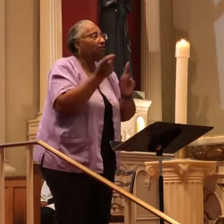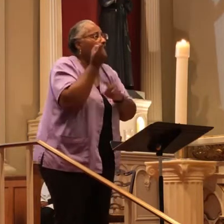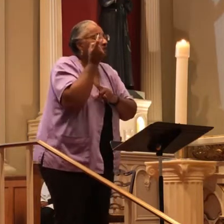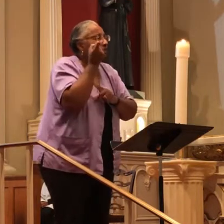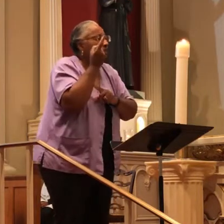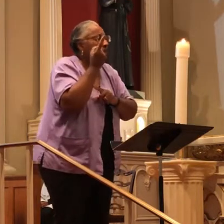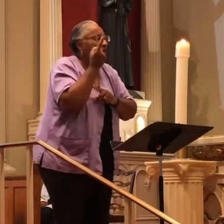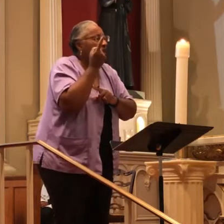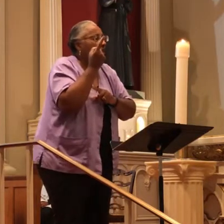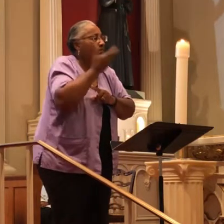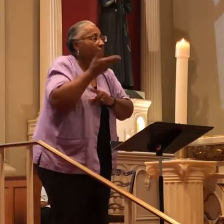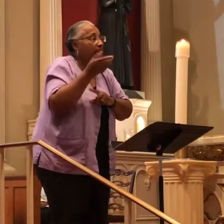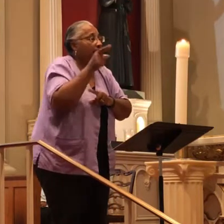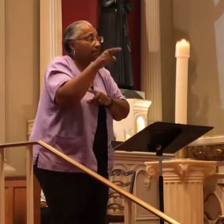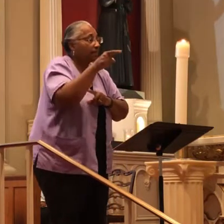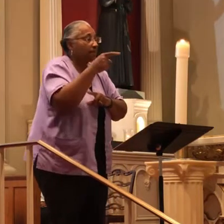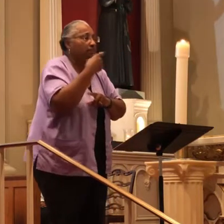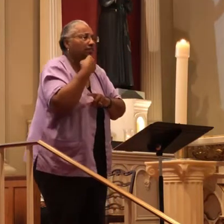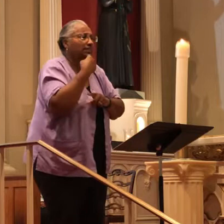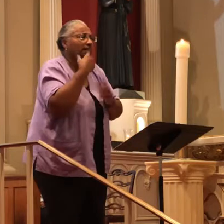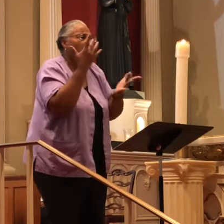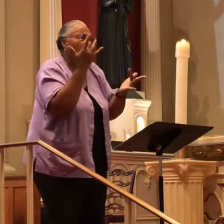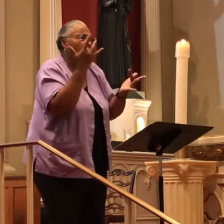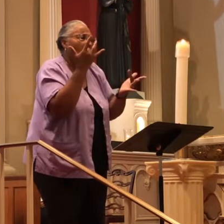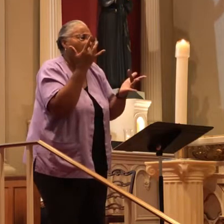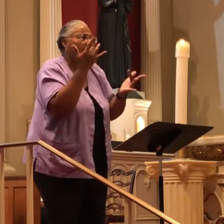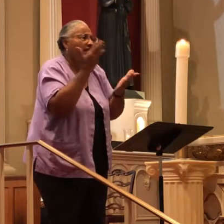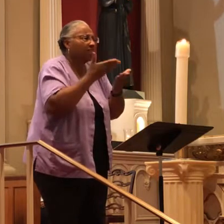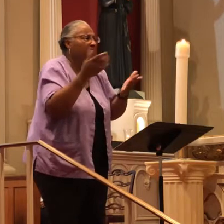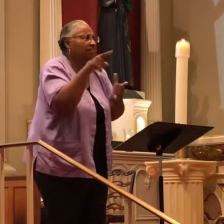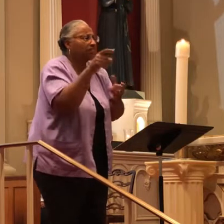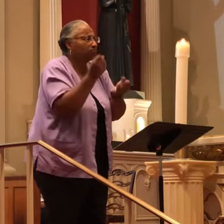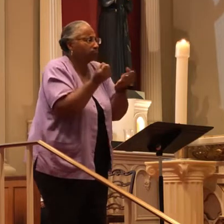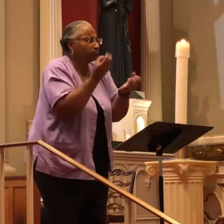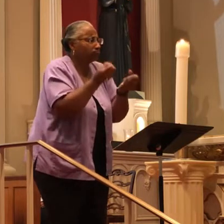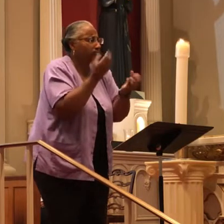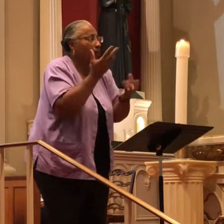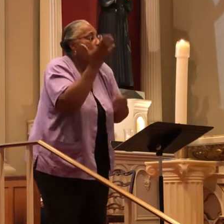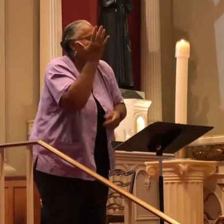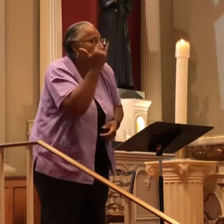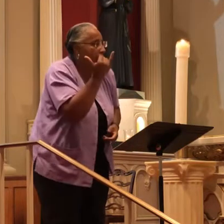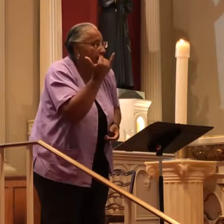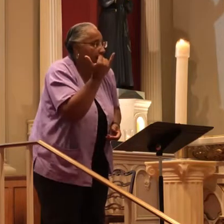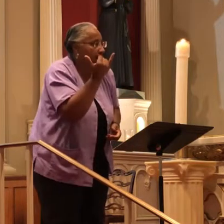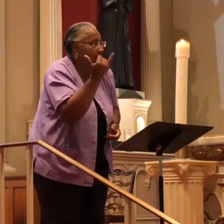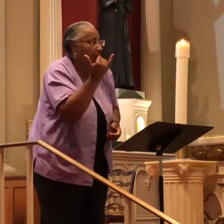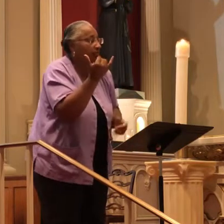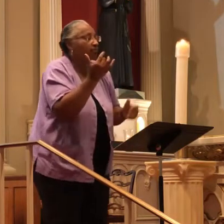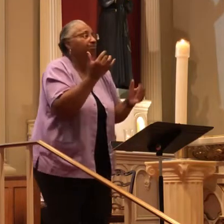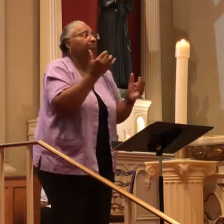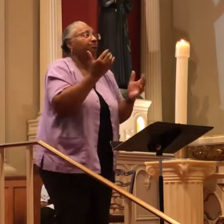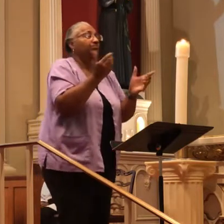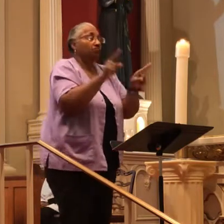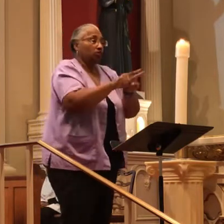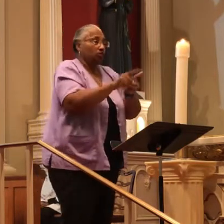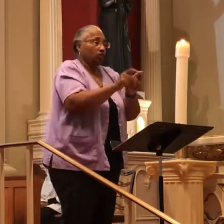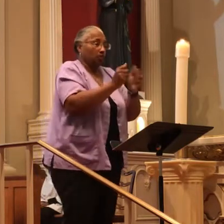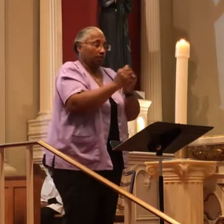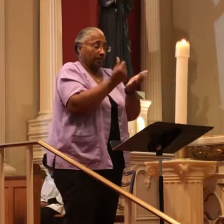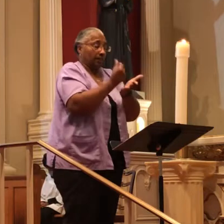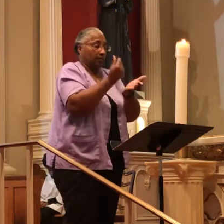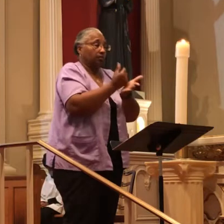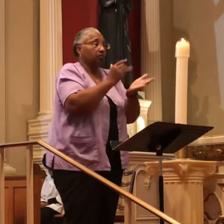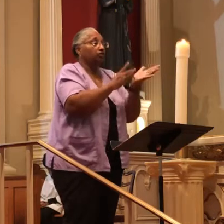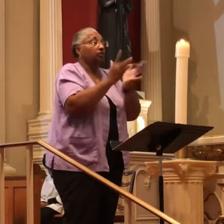saying what they are saying. And then Jesus, in the gospel, he kind of emphasizes